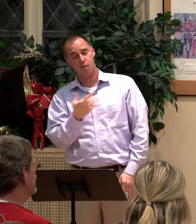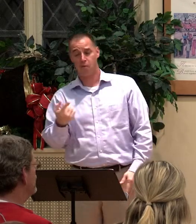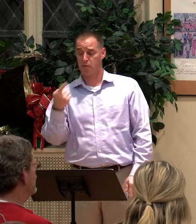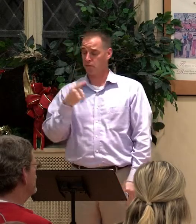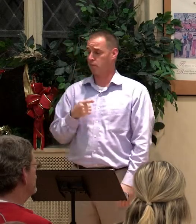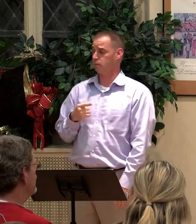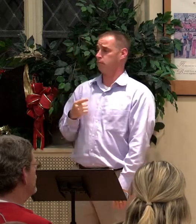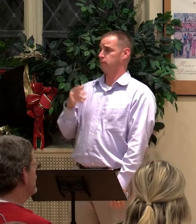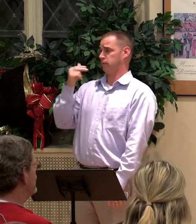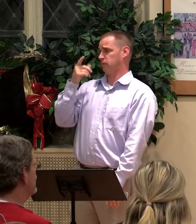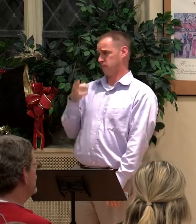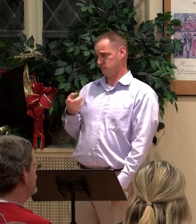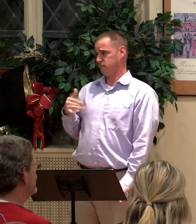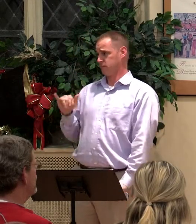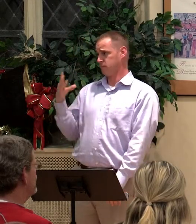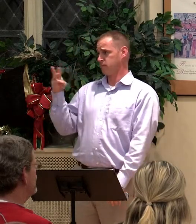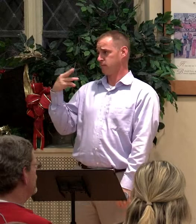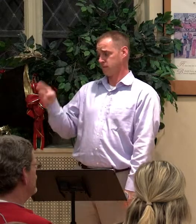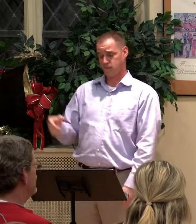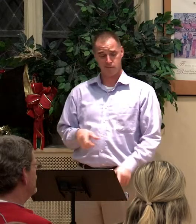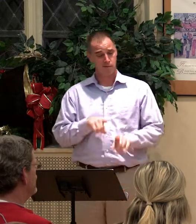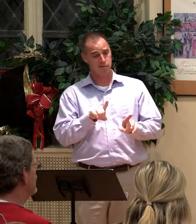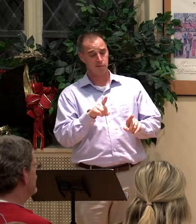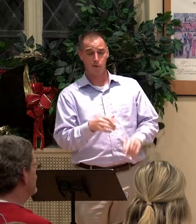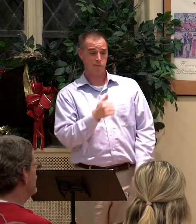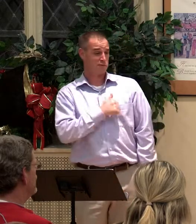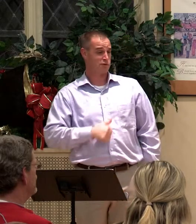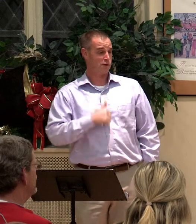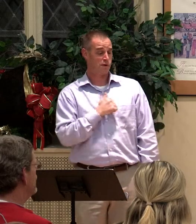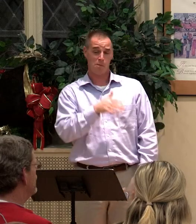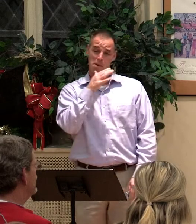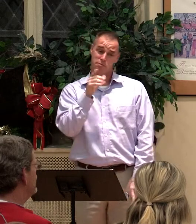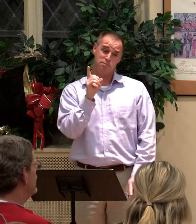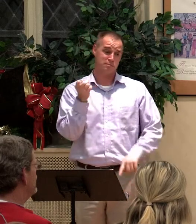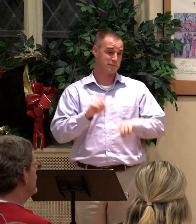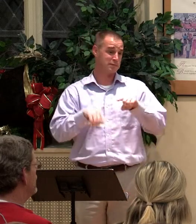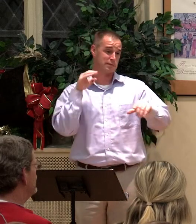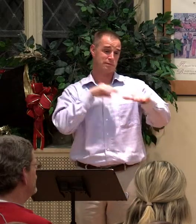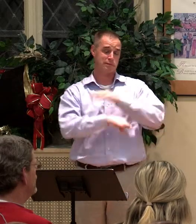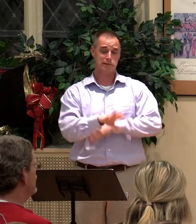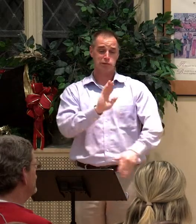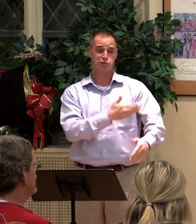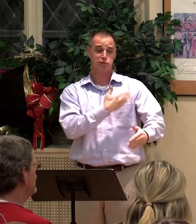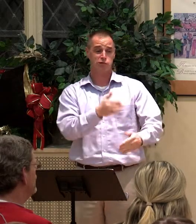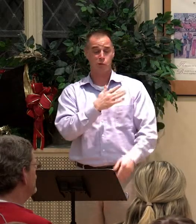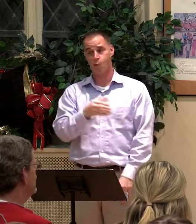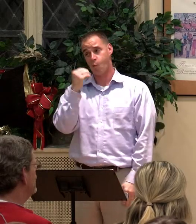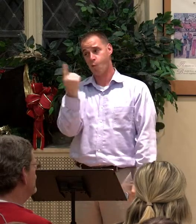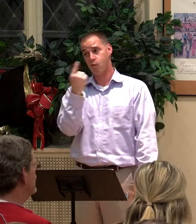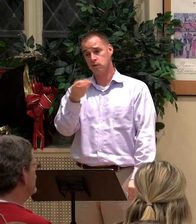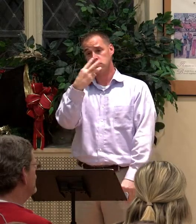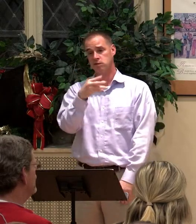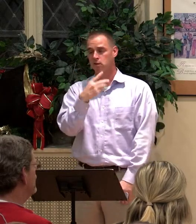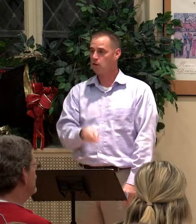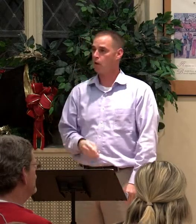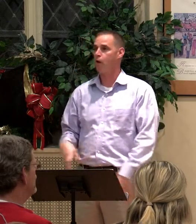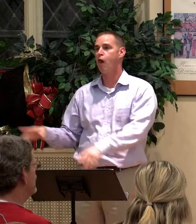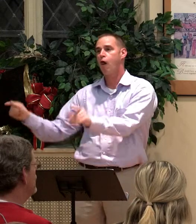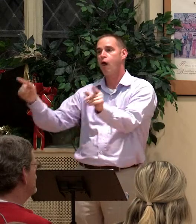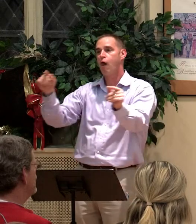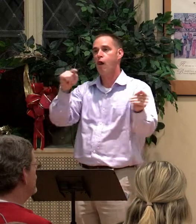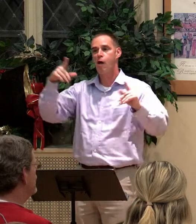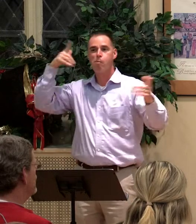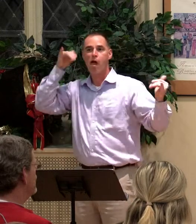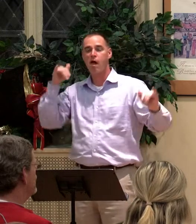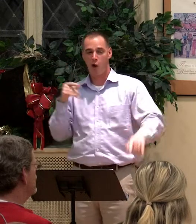you're 16. And vendors mutter, "Sorry, you can't go into the concert because you're only 16. And gossiping blondes whisper